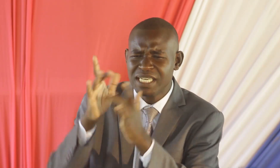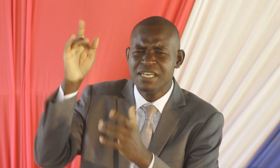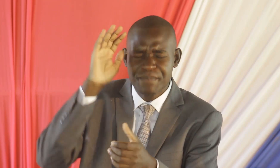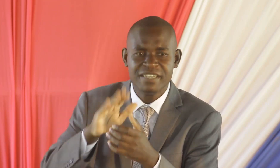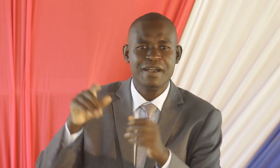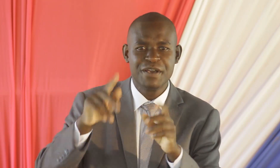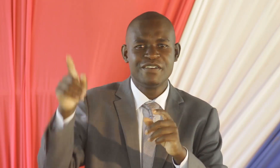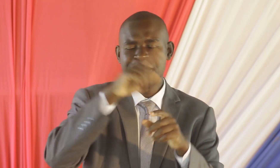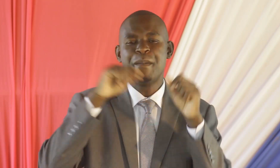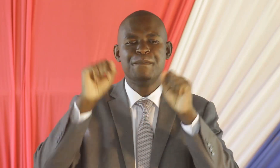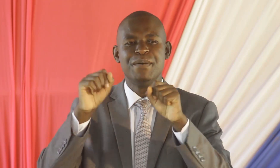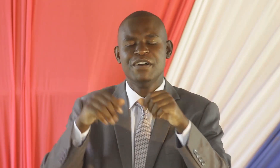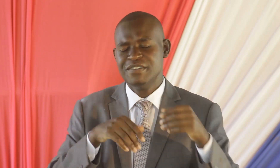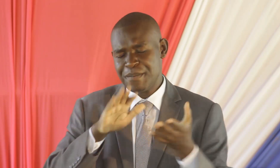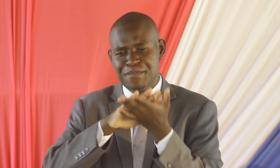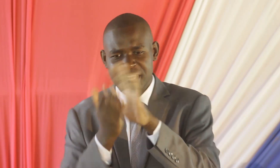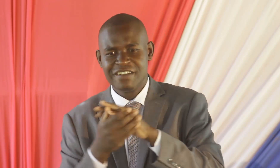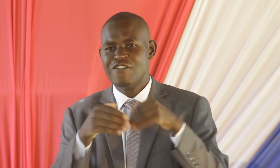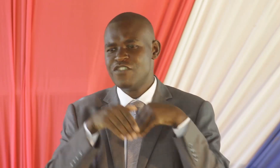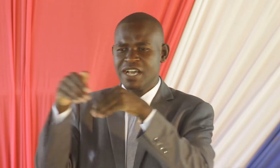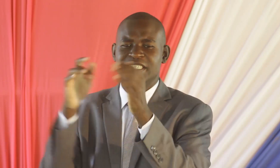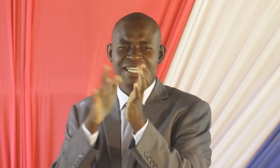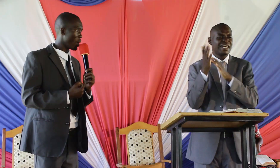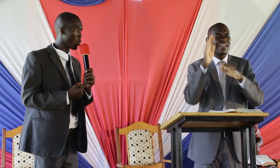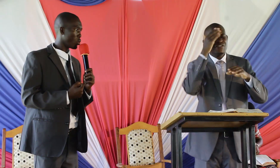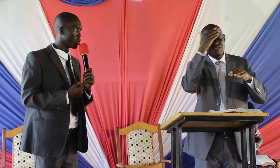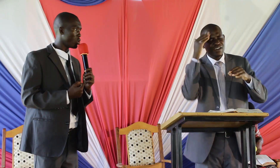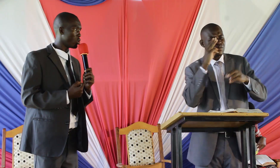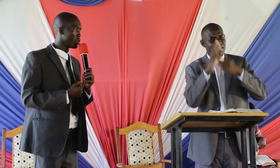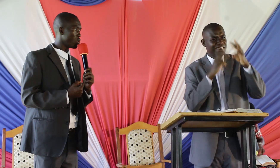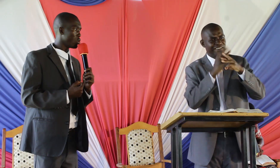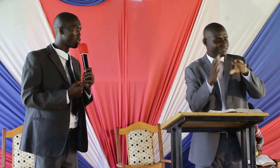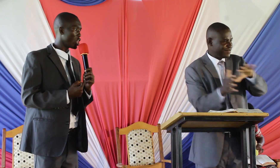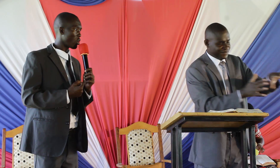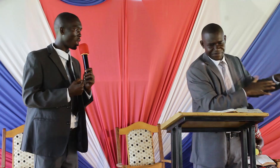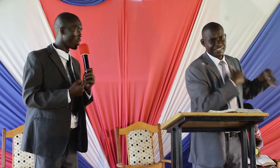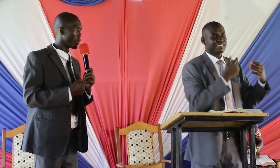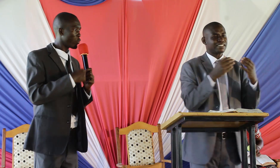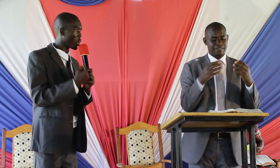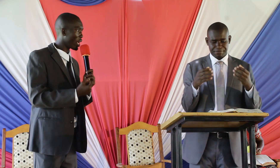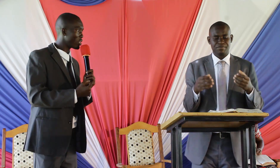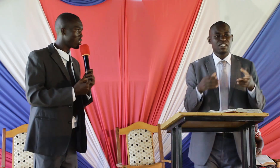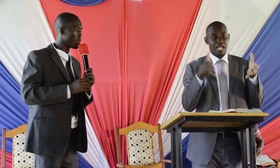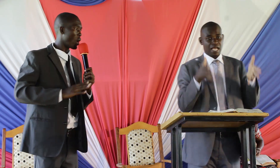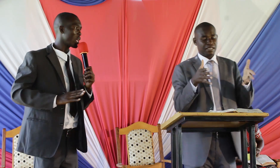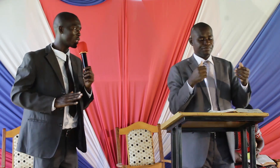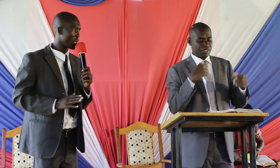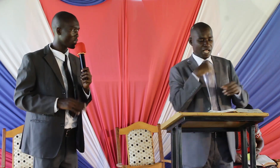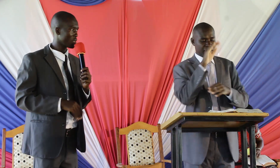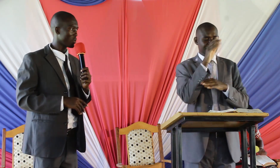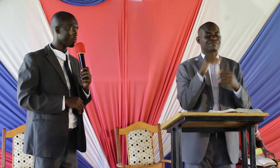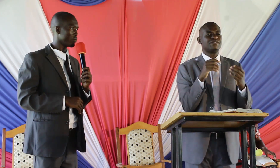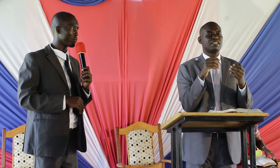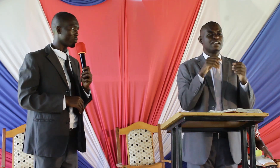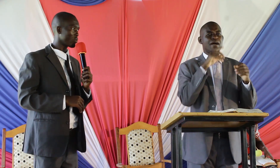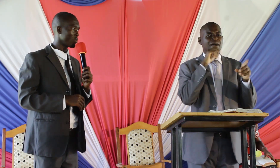Jesus. It is true that Jesus himself will be able to change our life and forget the worldly